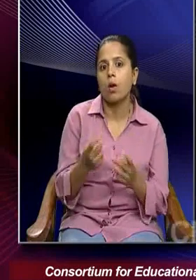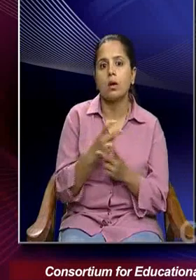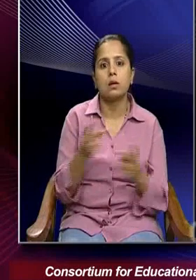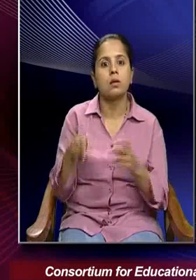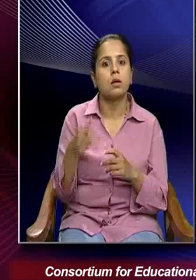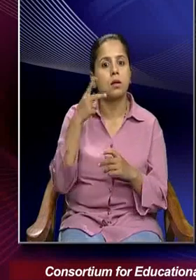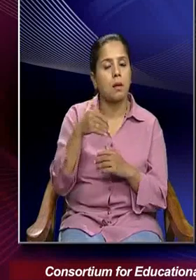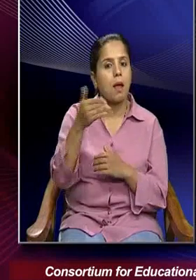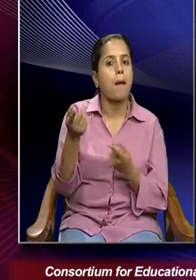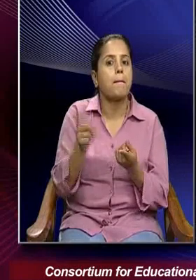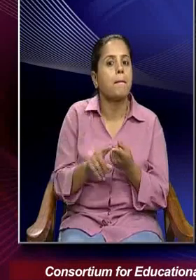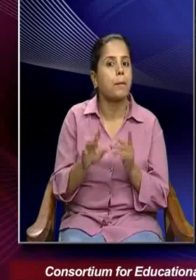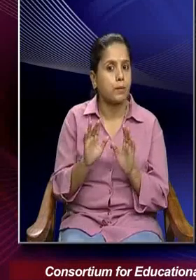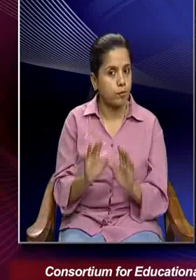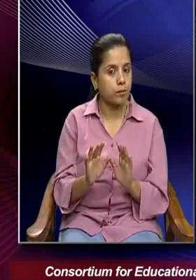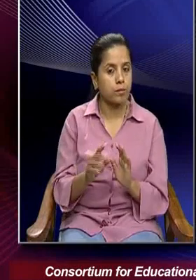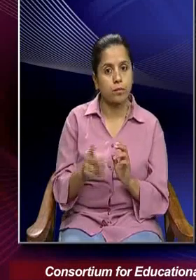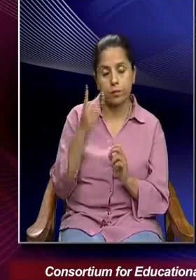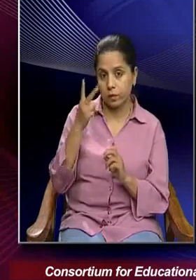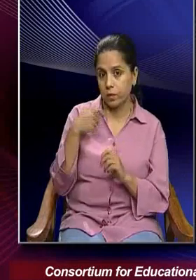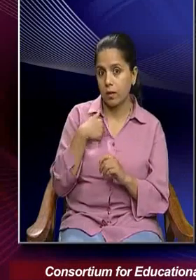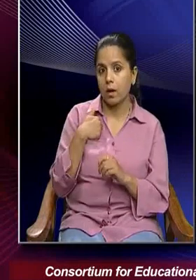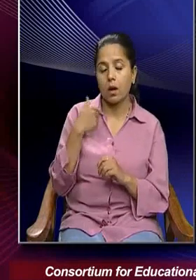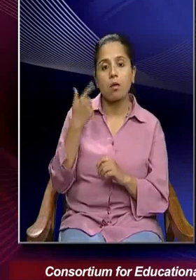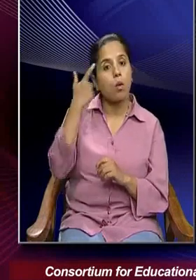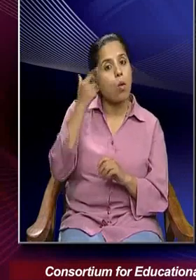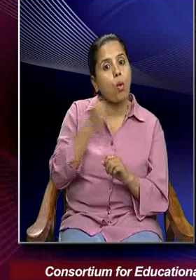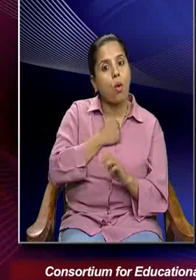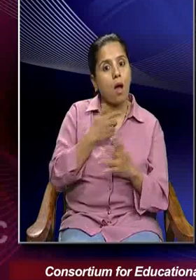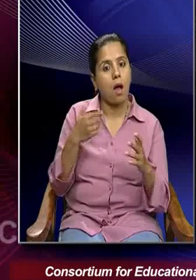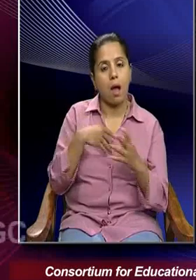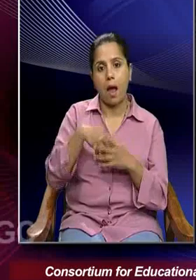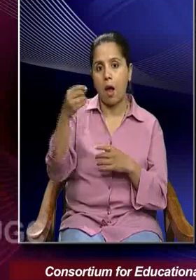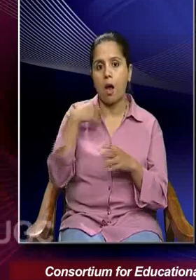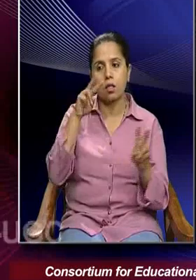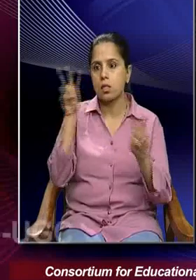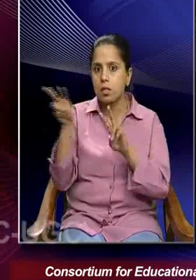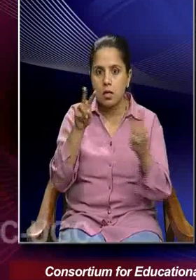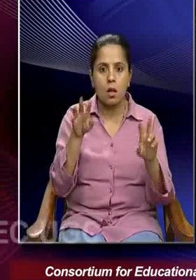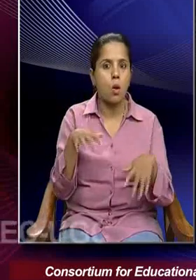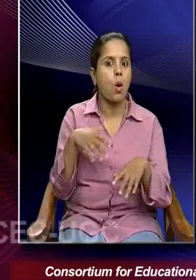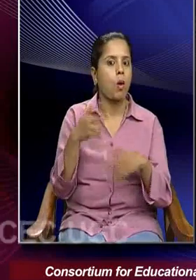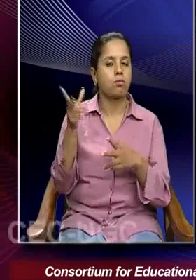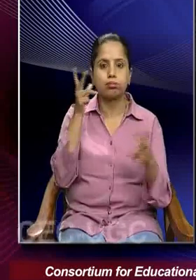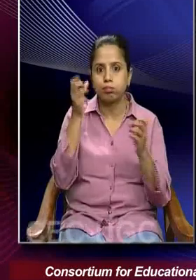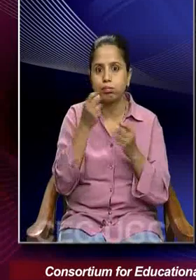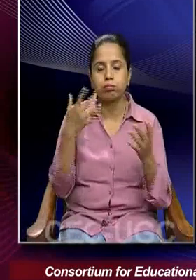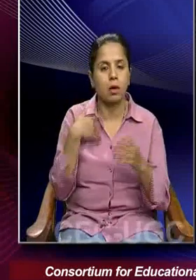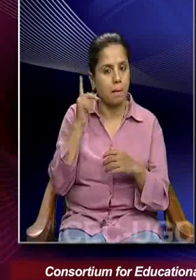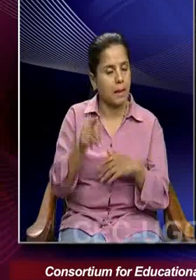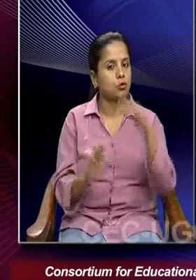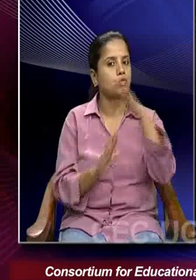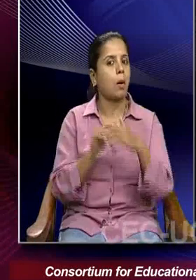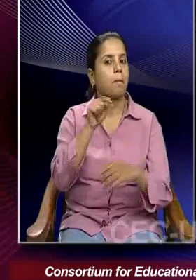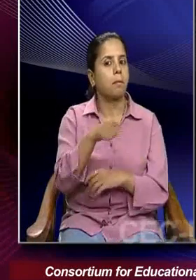were caused when the senses moved outward to the objects. So we need to stop